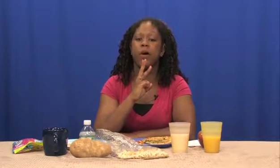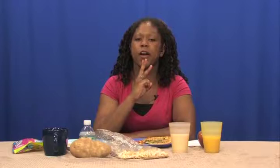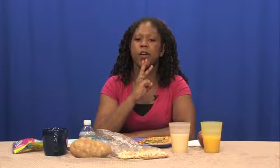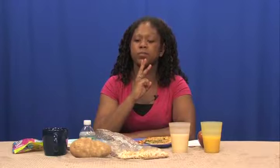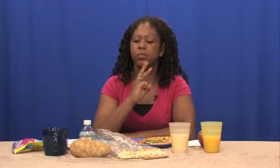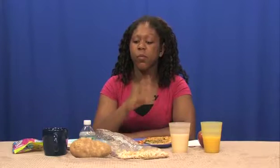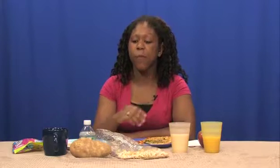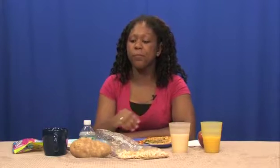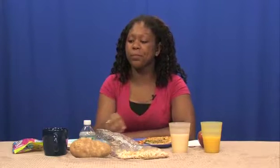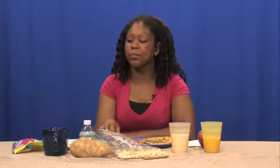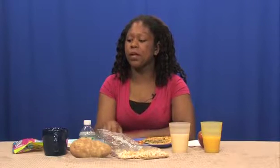Water.